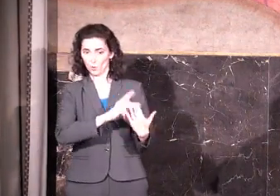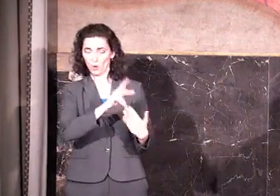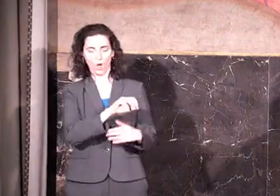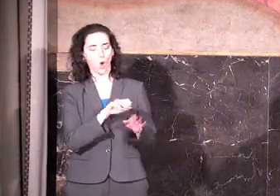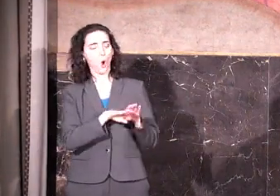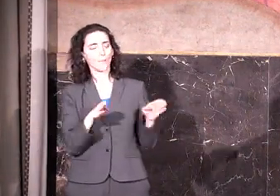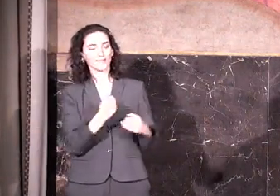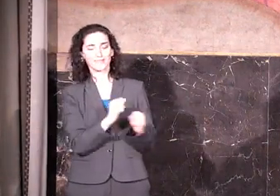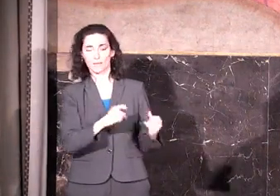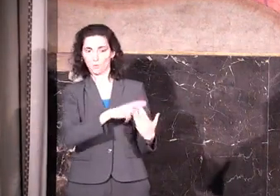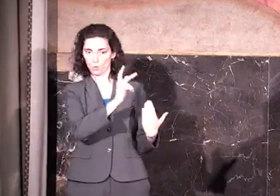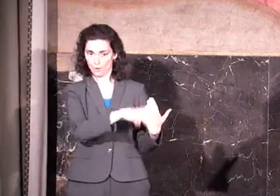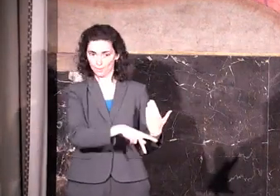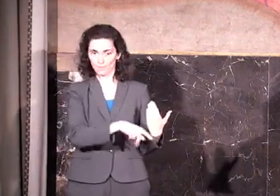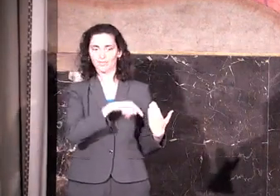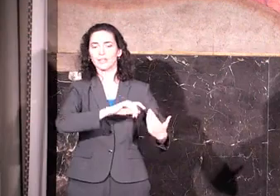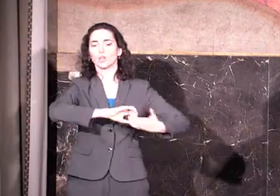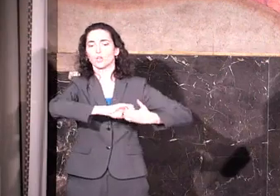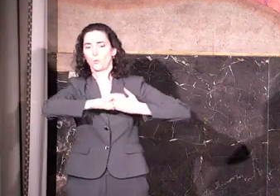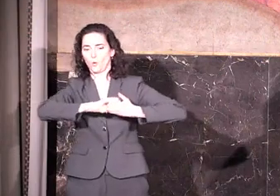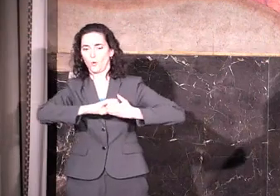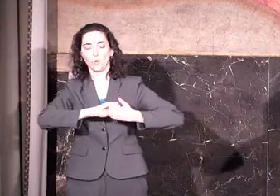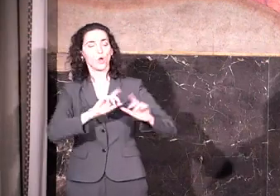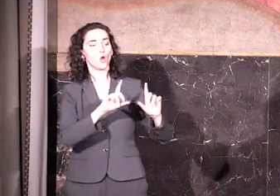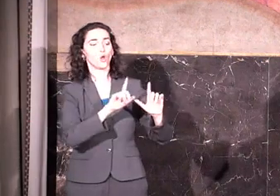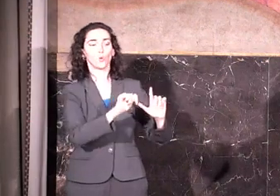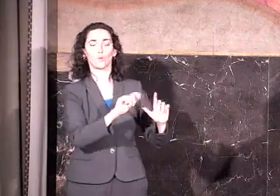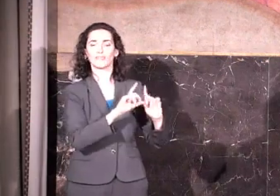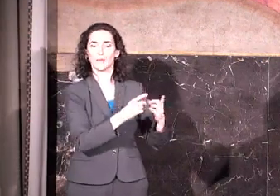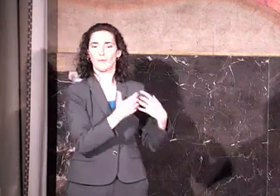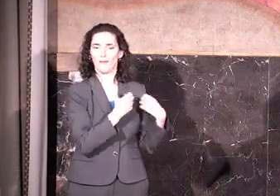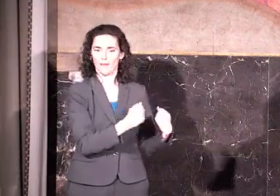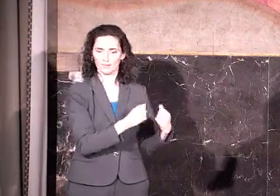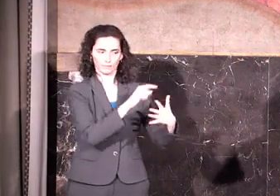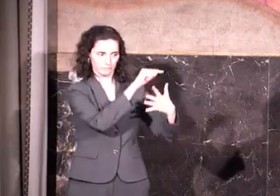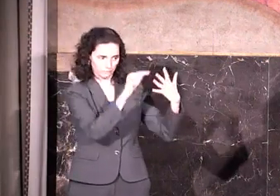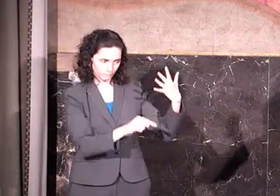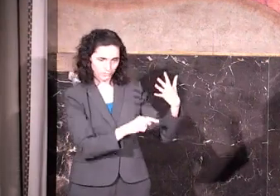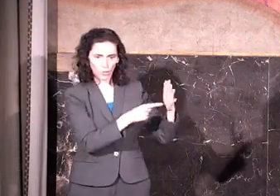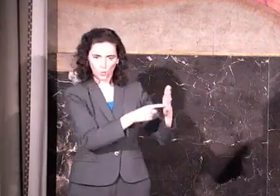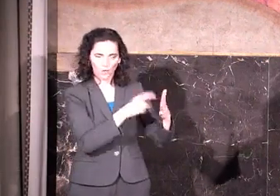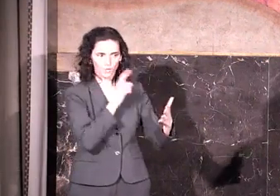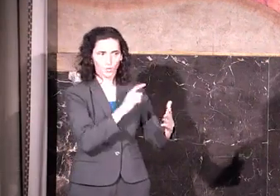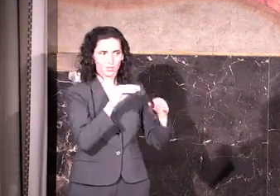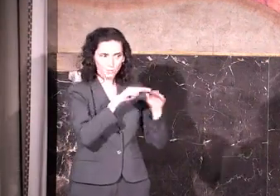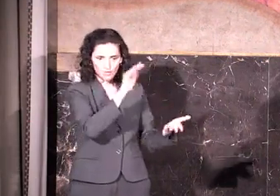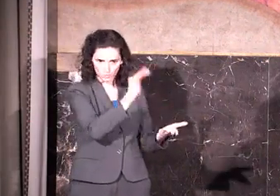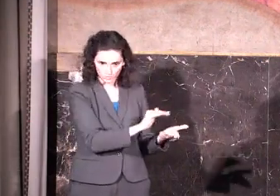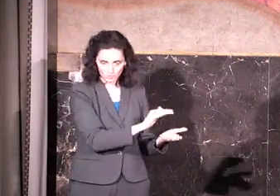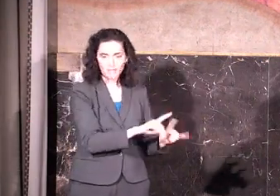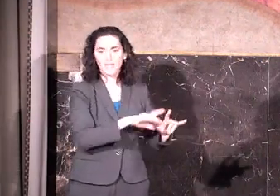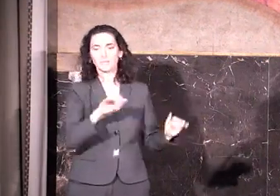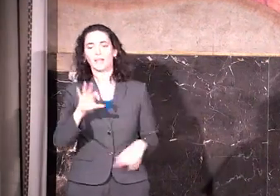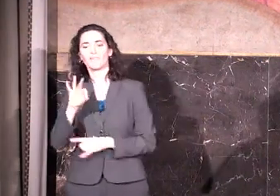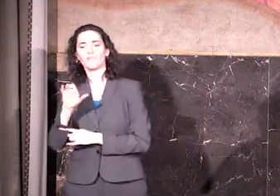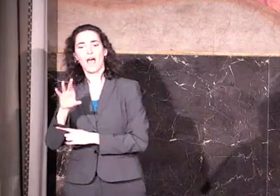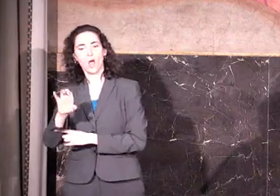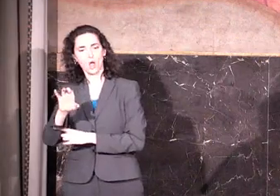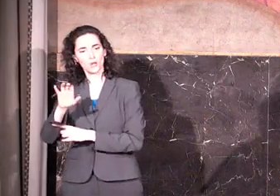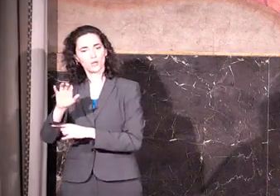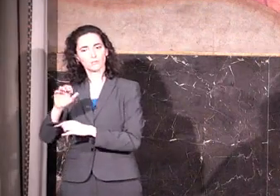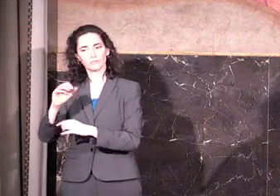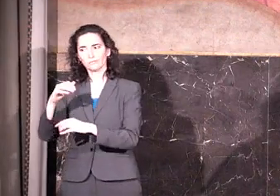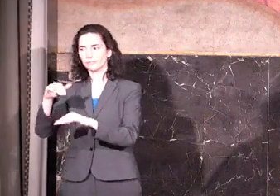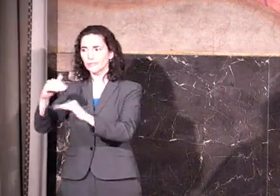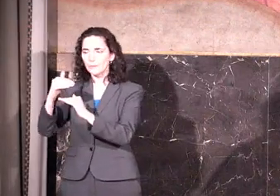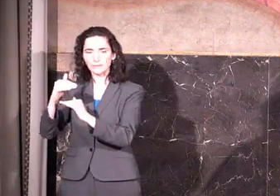it's a collaboration with the Louisiana Department of Health's criteria of mitigation, as well as the fire code issues and capacity issues